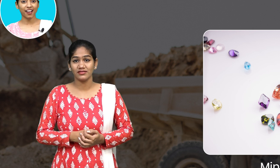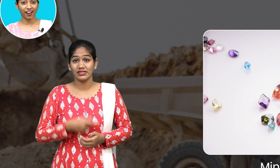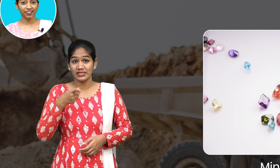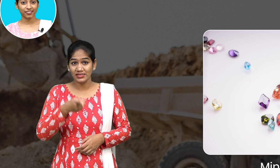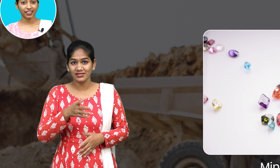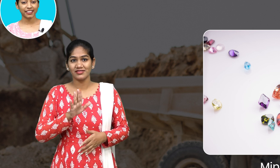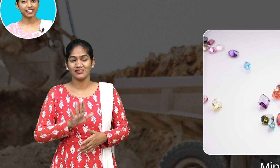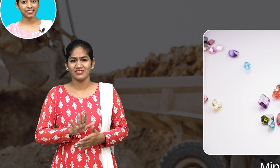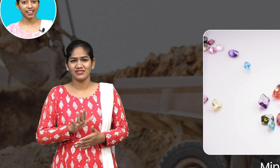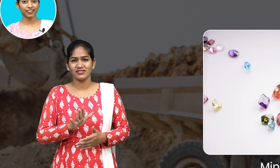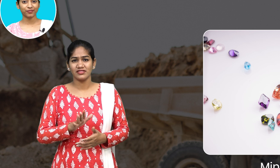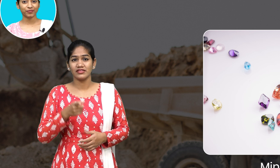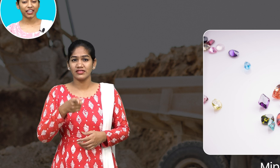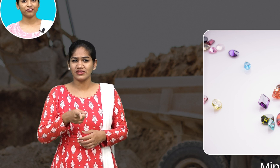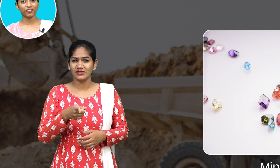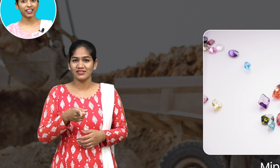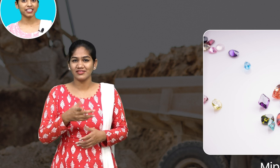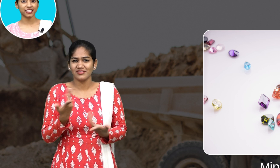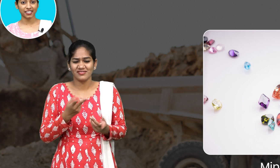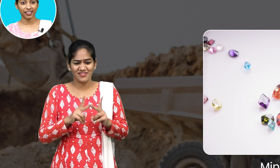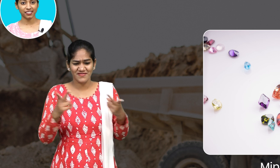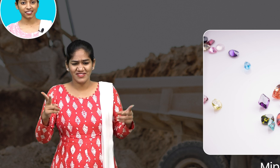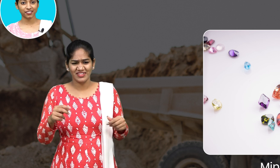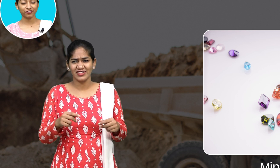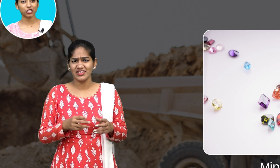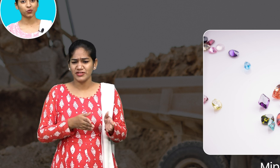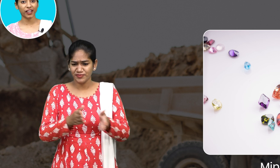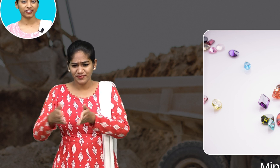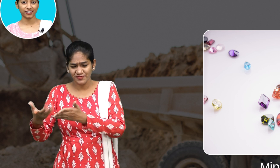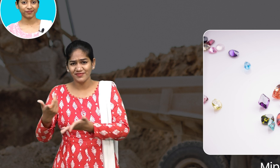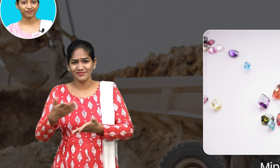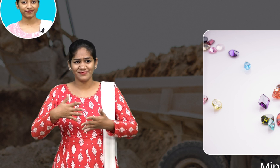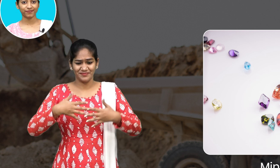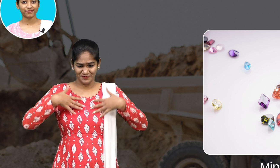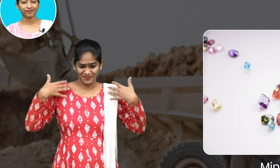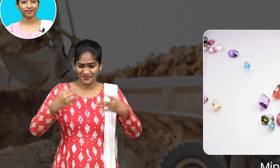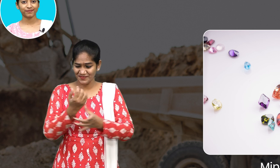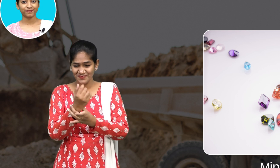These are then set in various styles for jewelry.